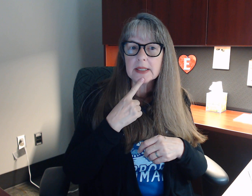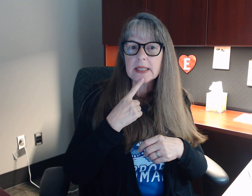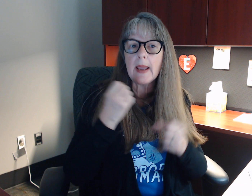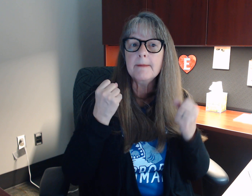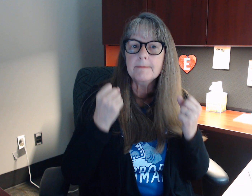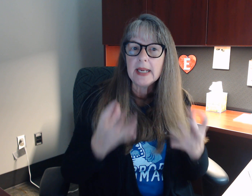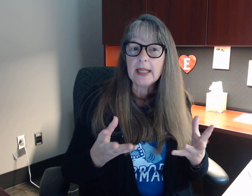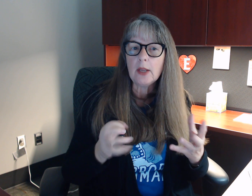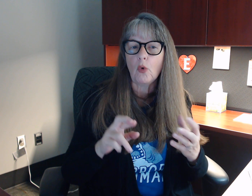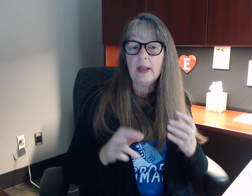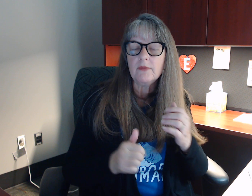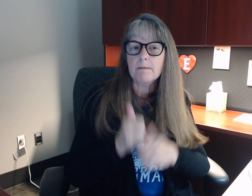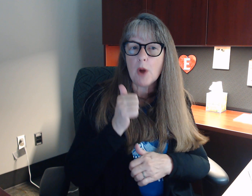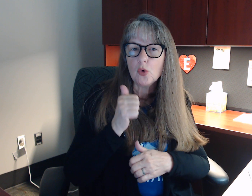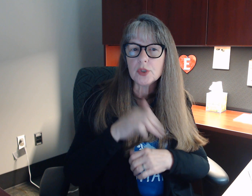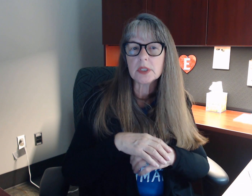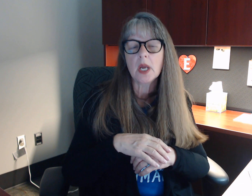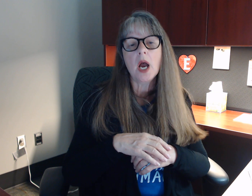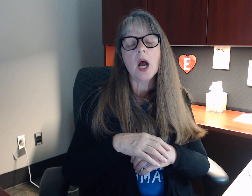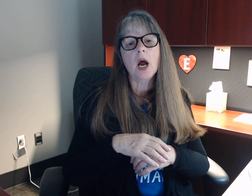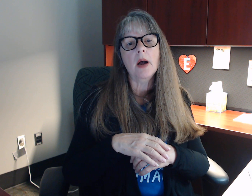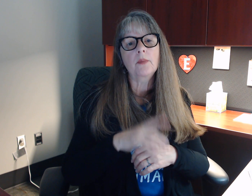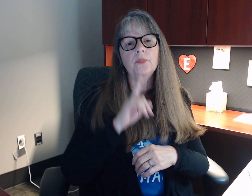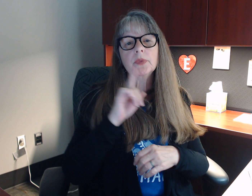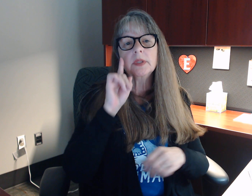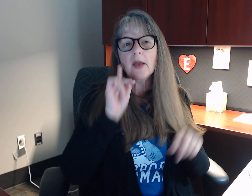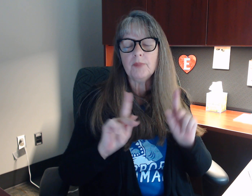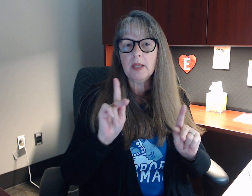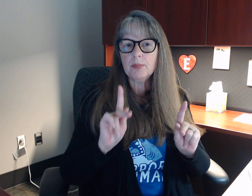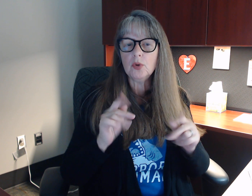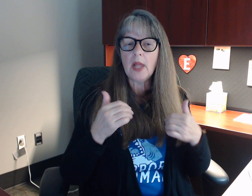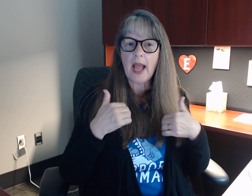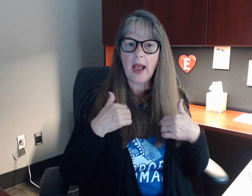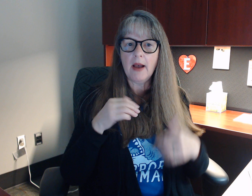say many or even most deaf people have